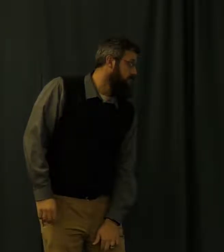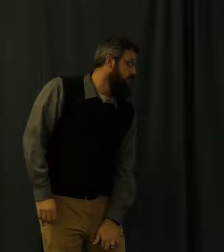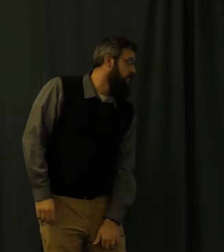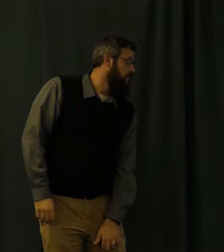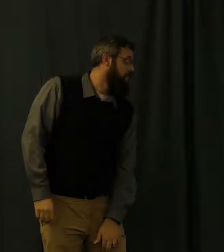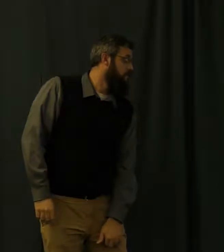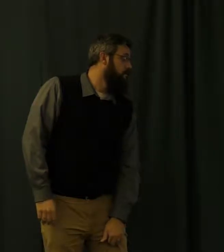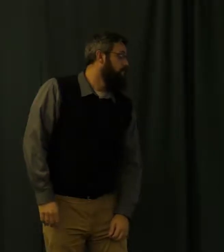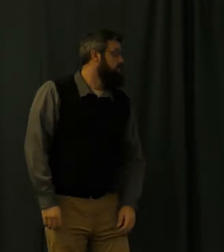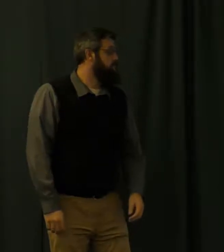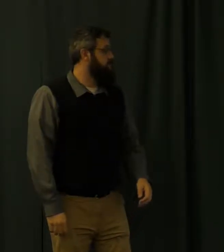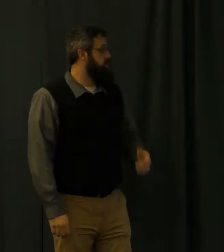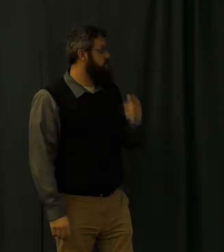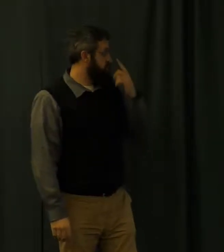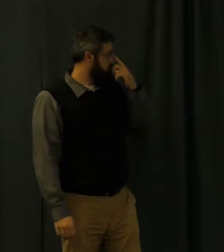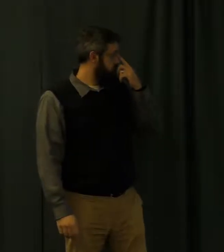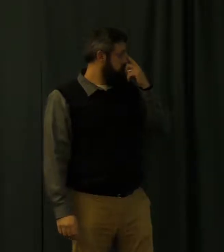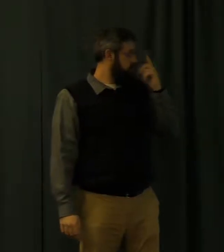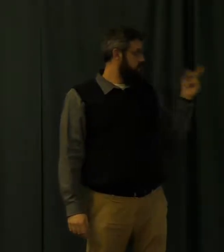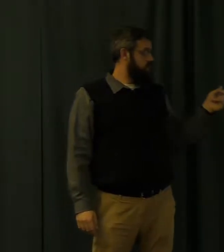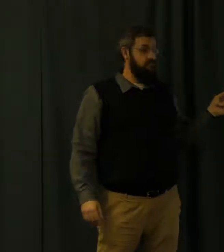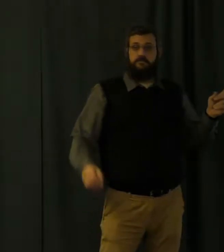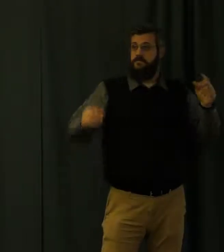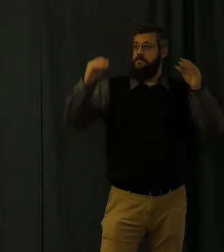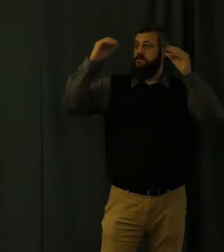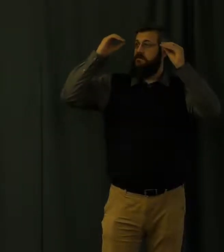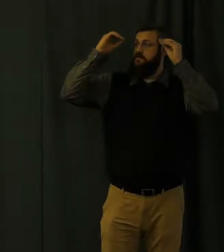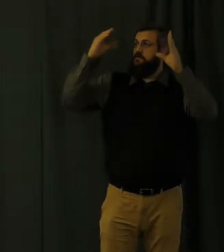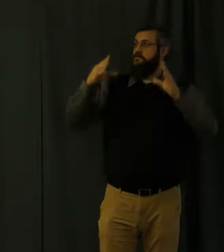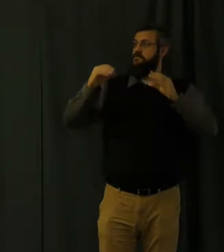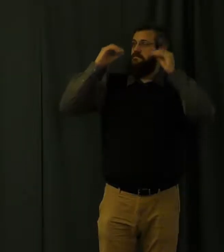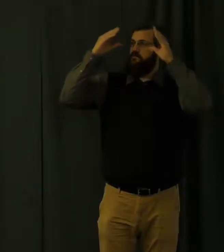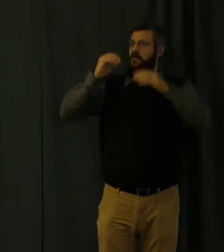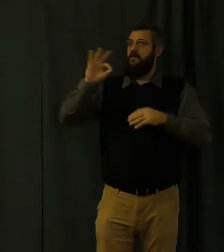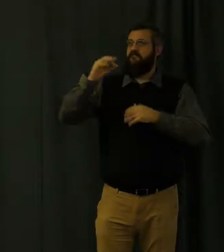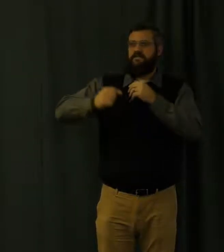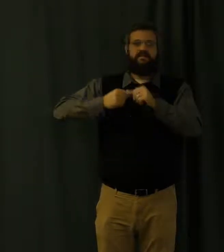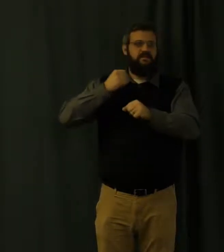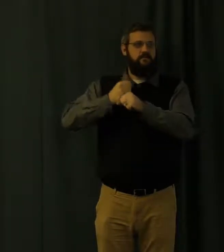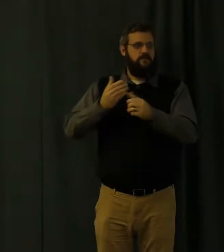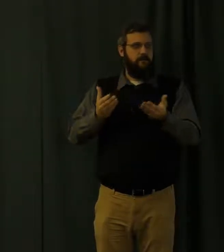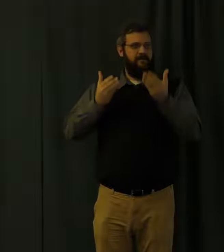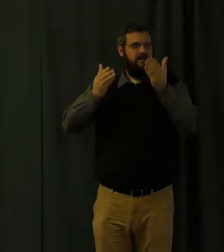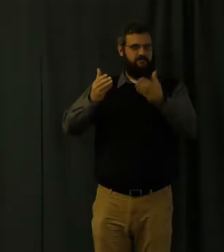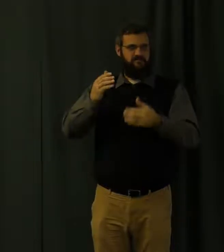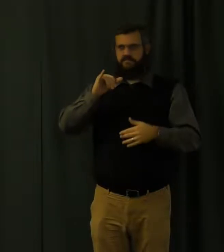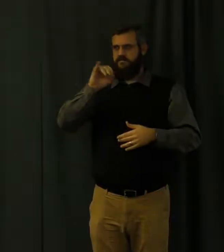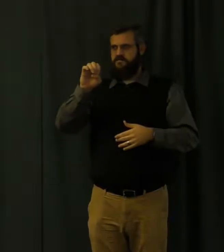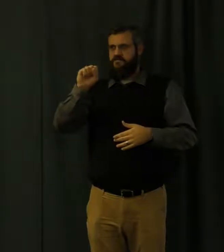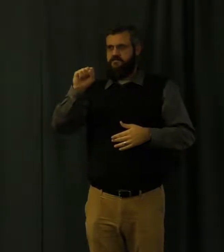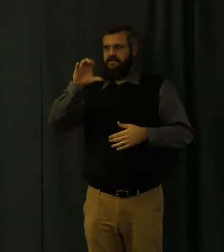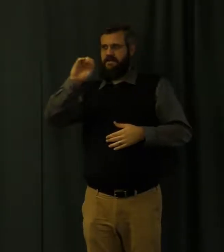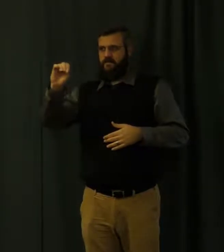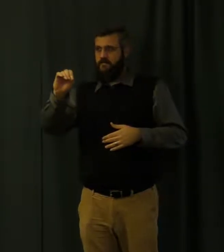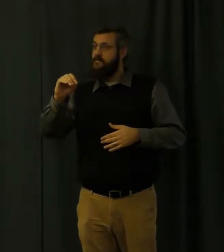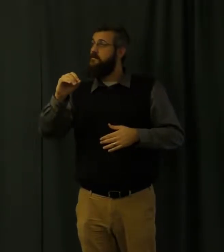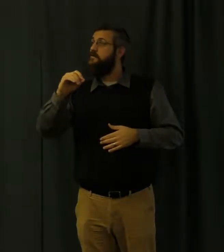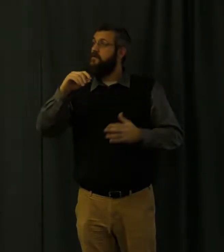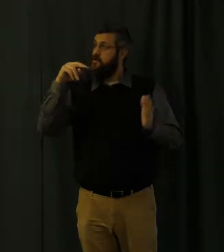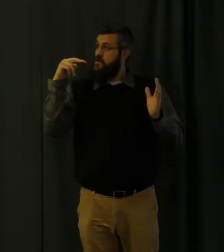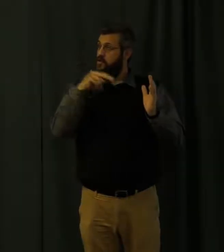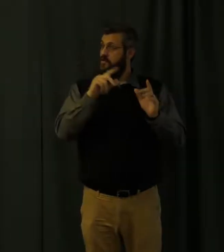Okay, so this is our Teacher of the Year nomination in Jessamine County. So if I go to the response